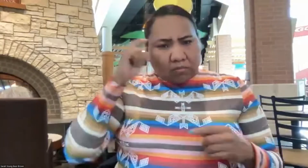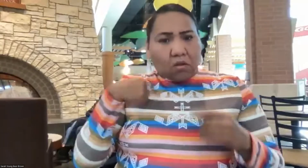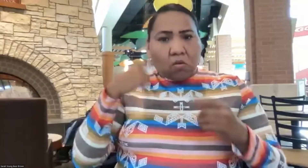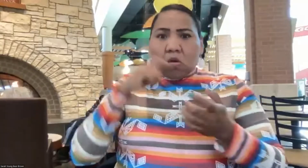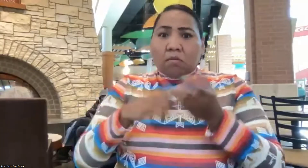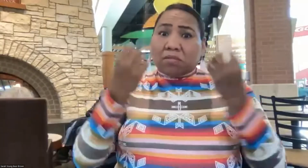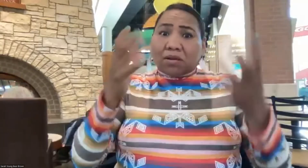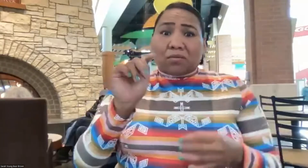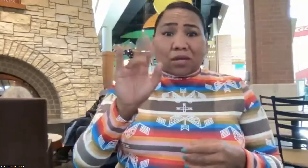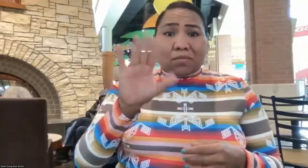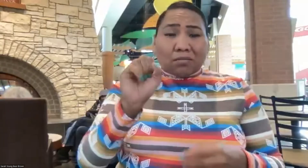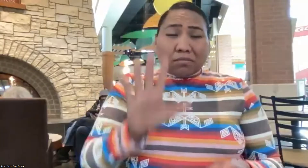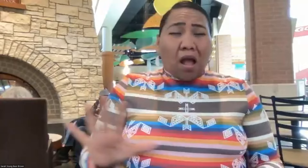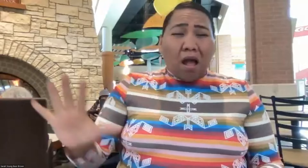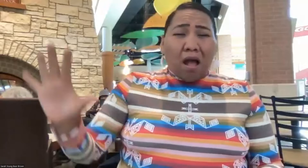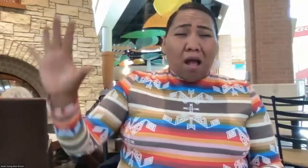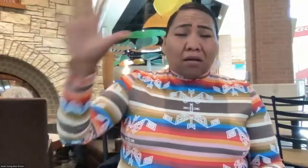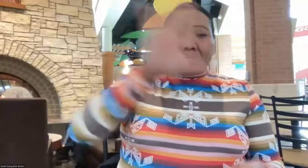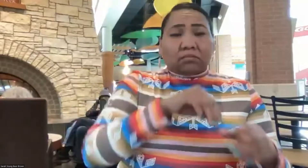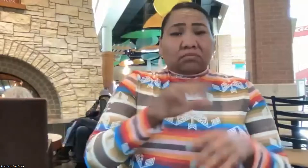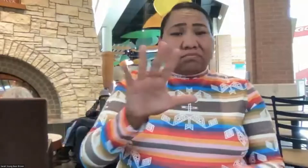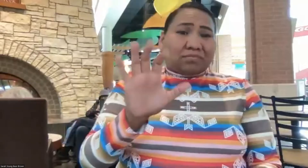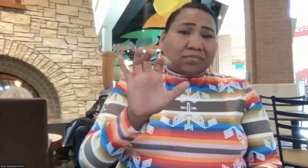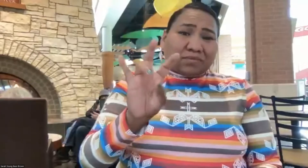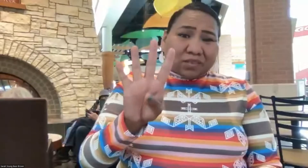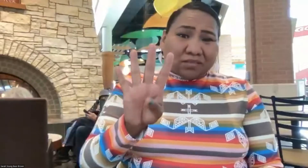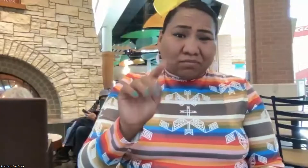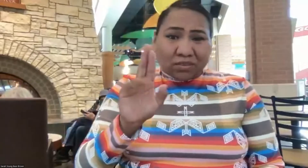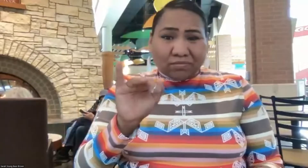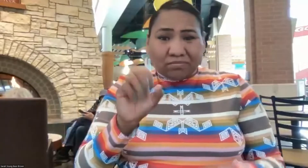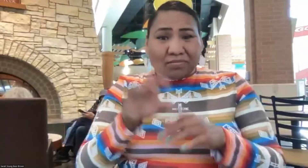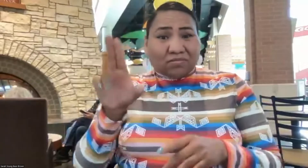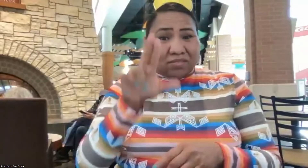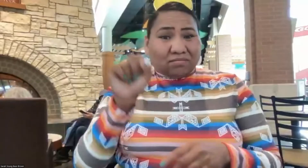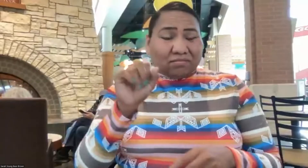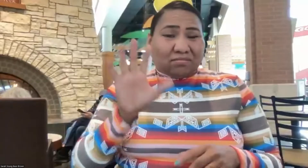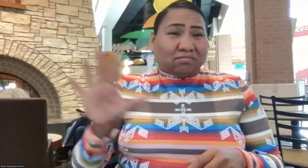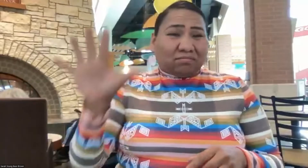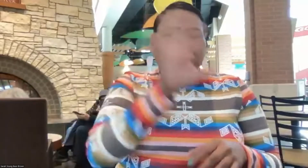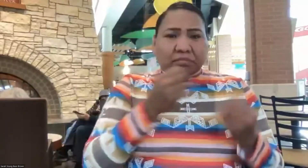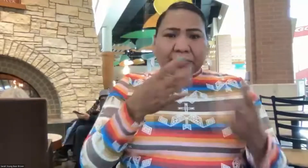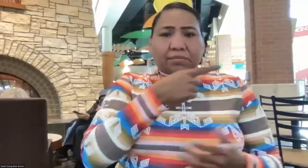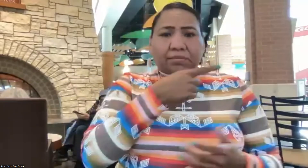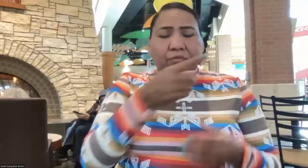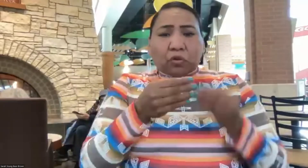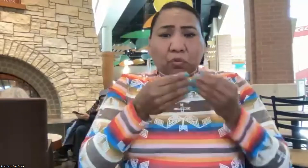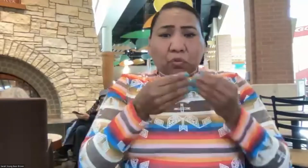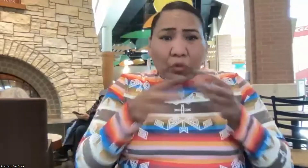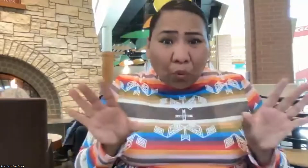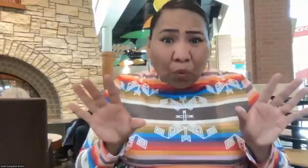And the more I grew, the older I became, the more I started to really appreciate what my tribe's customs have to offer. Like